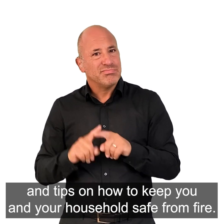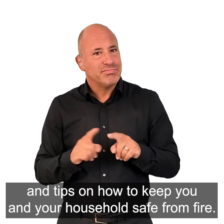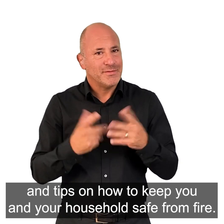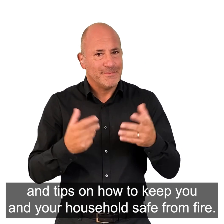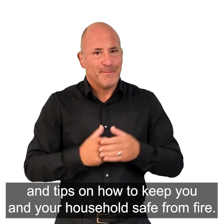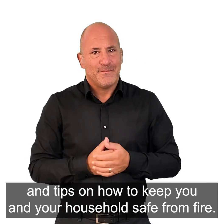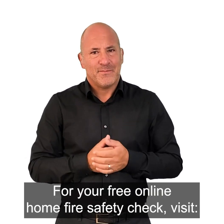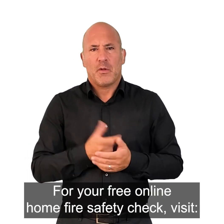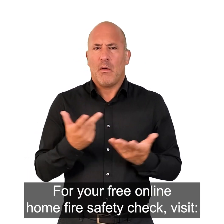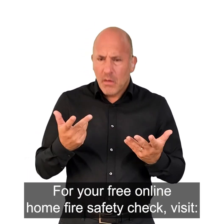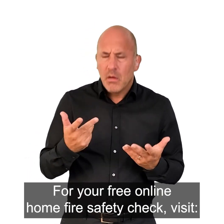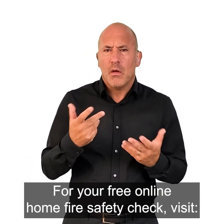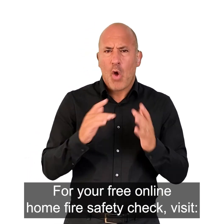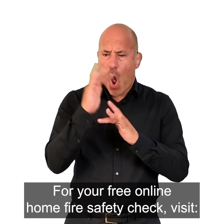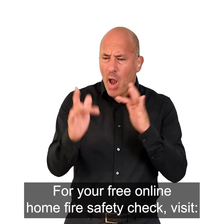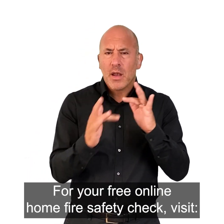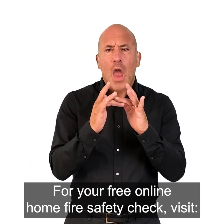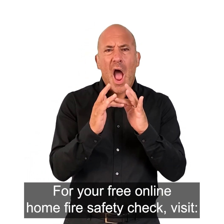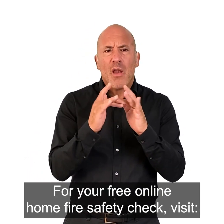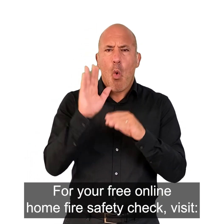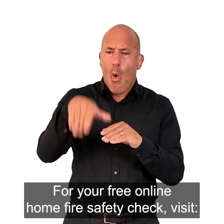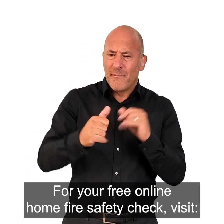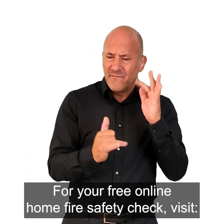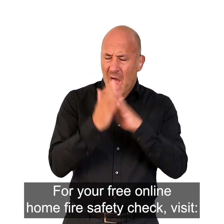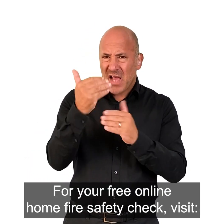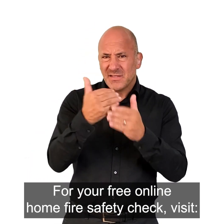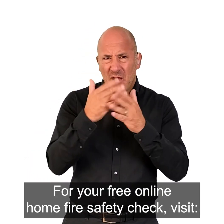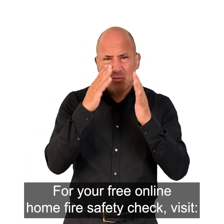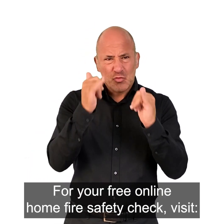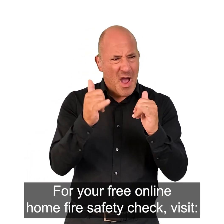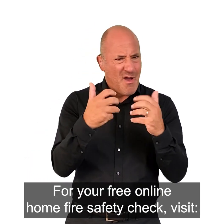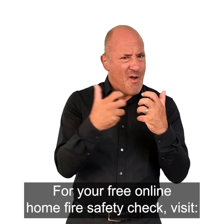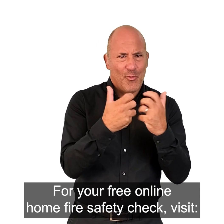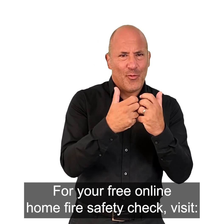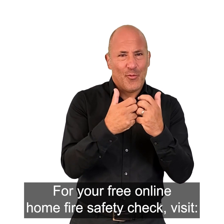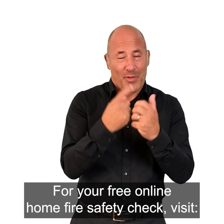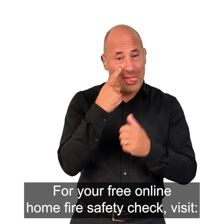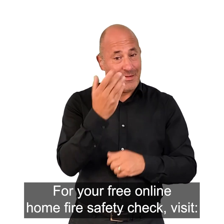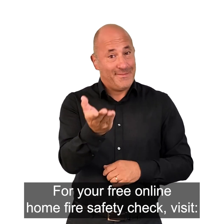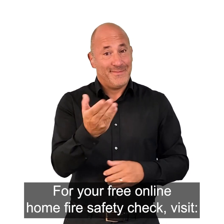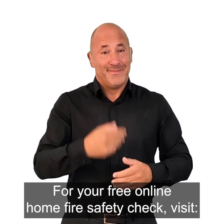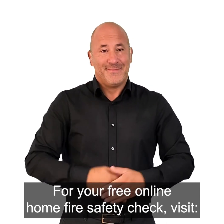your household safe from fire. For your free online home fire safety check, visit